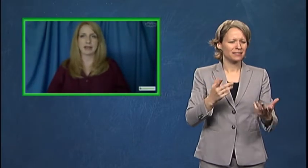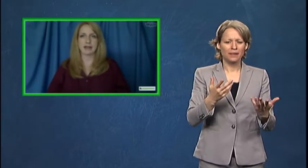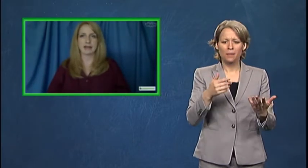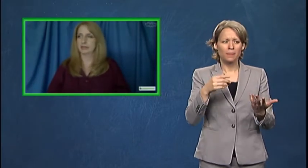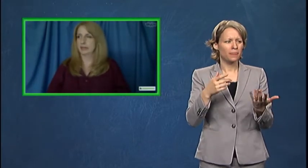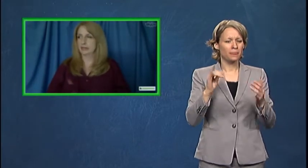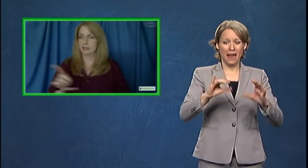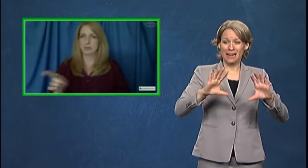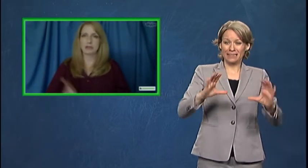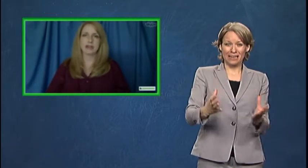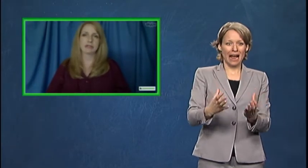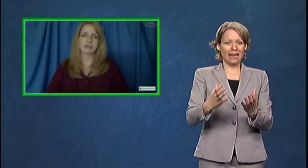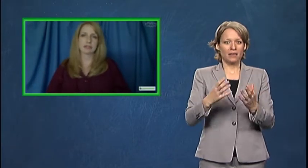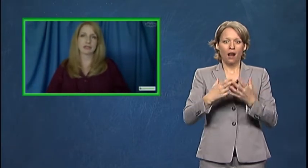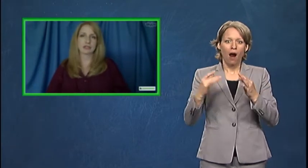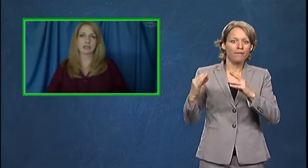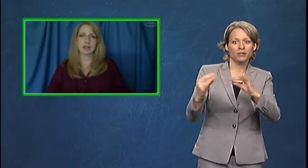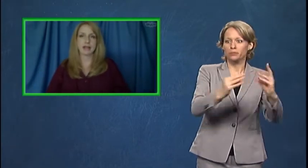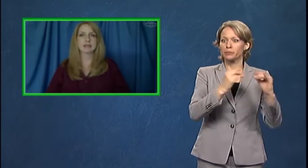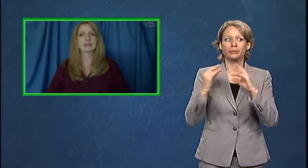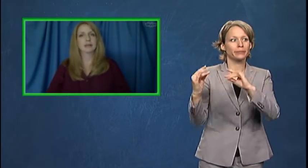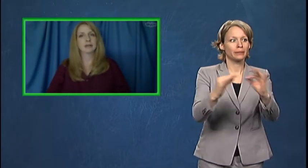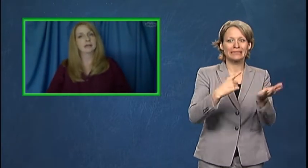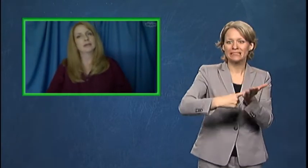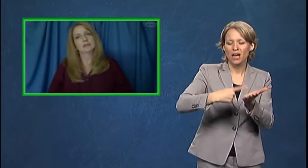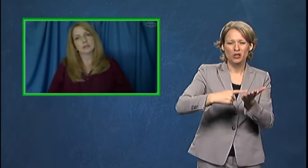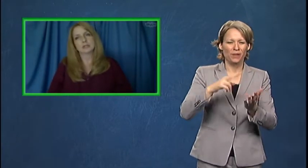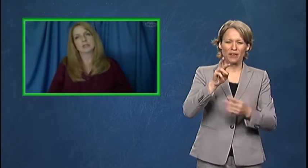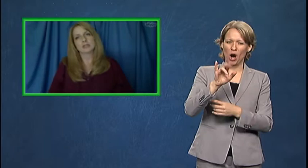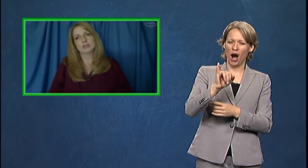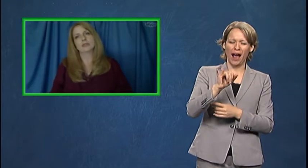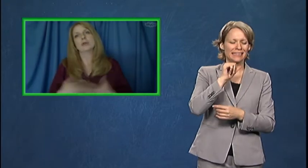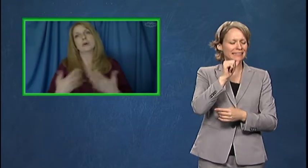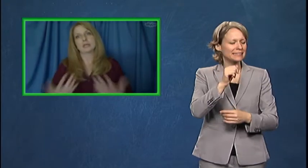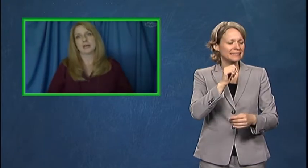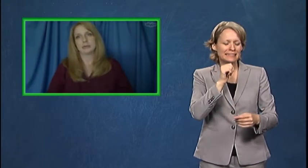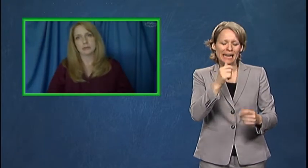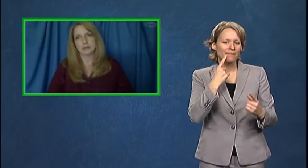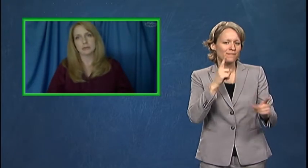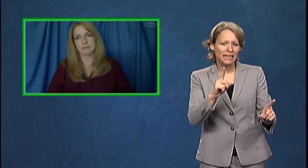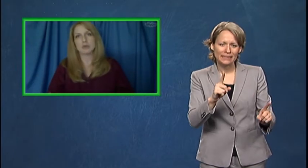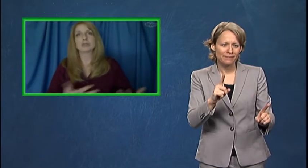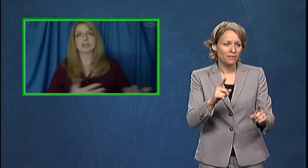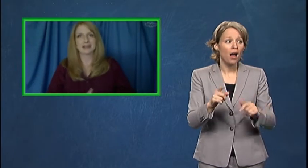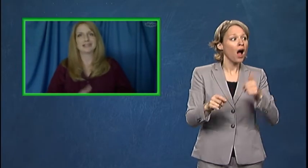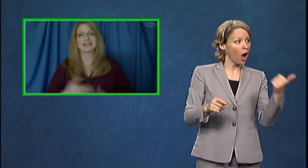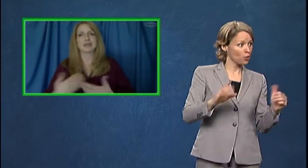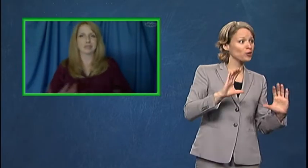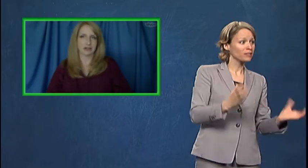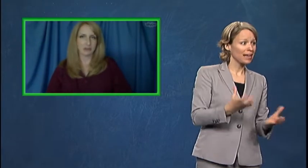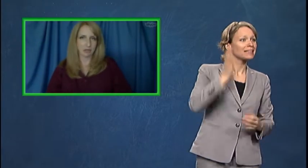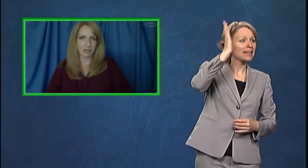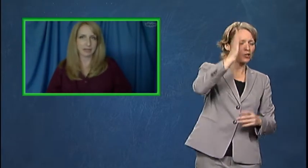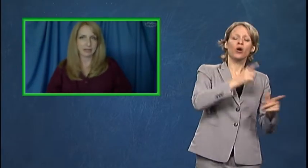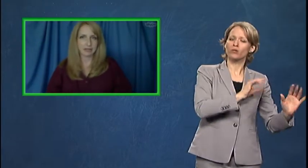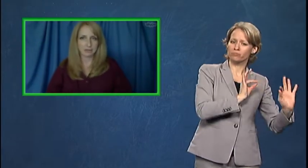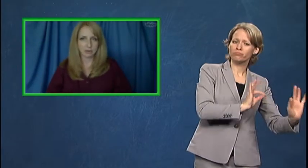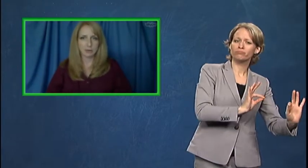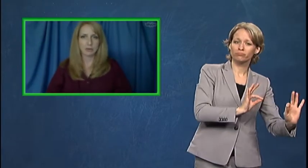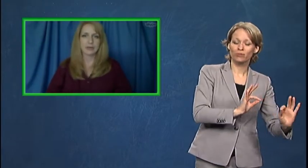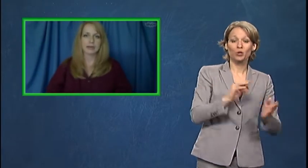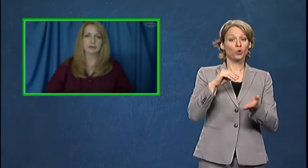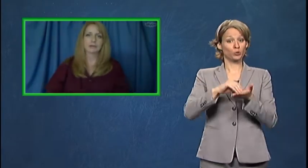class I have, it'll be great for this lecture class. Just a student who knows how to, knows their rights and knows how to communicate that